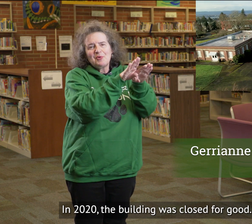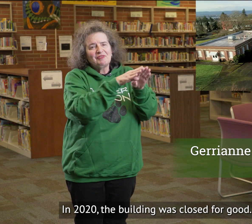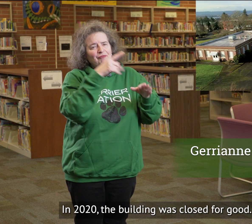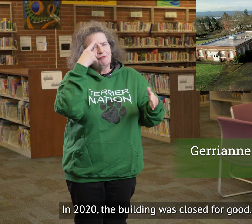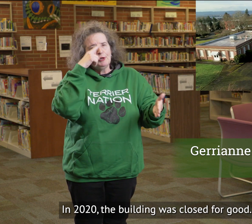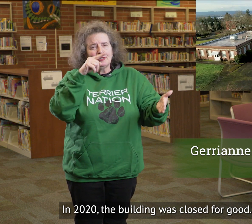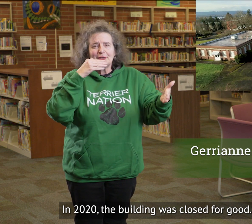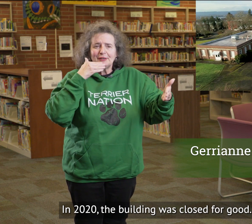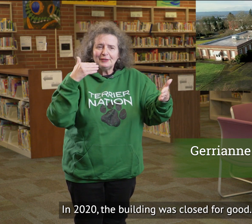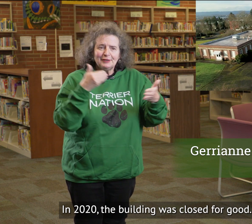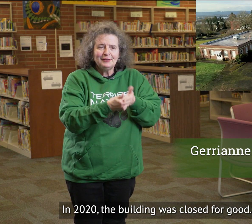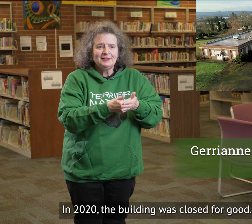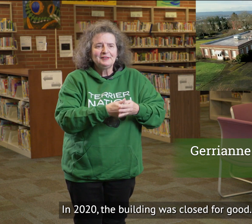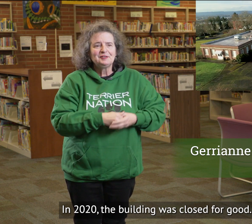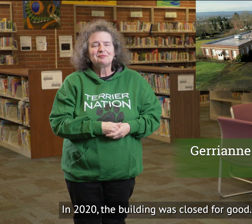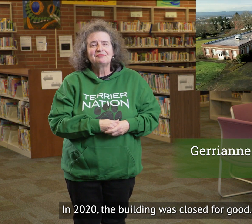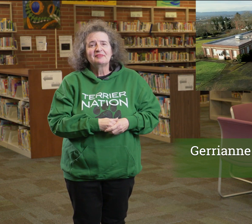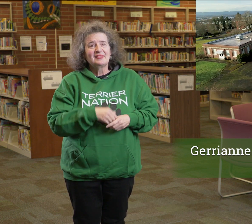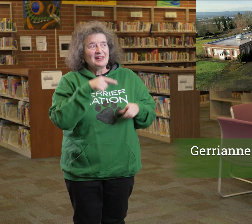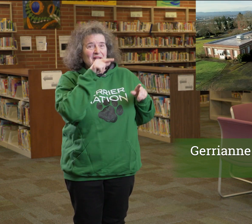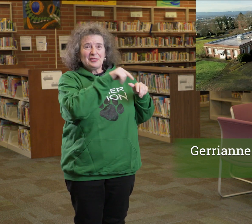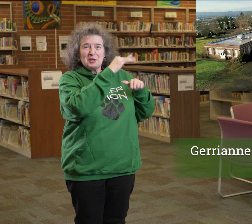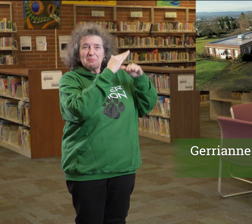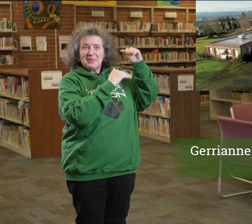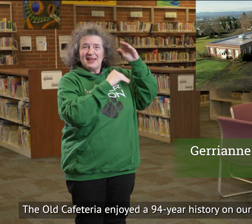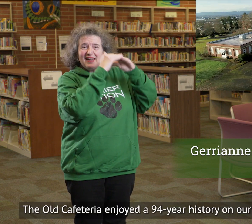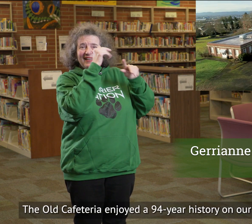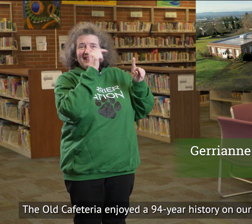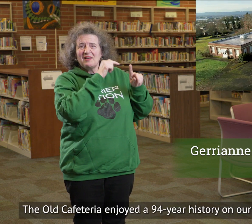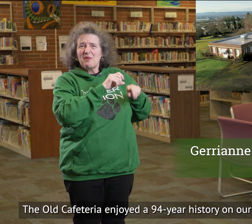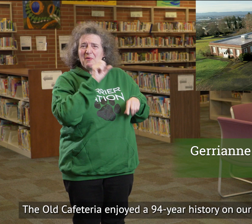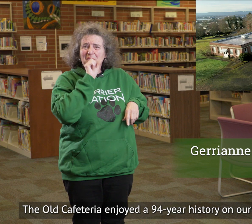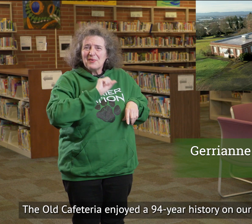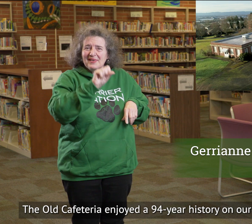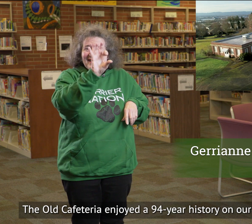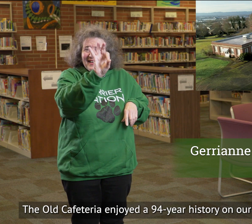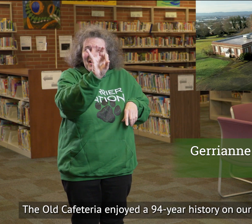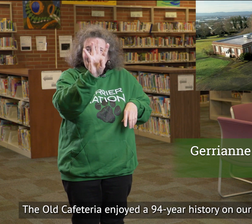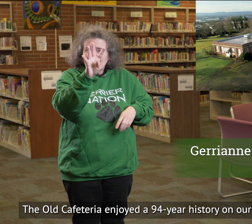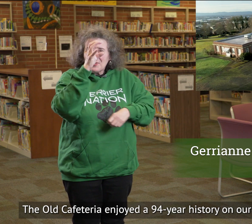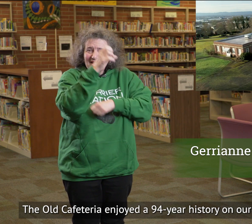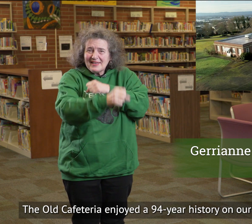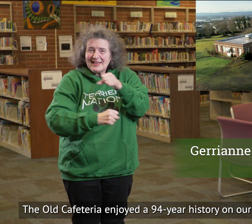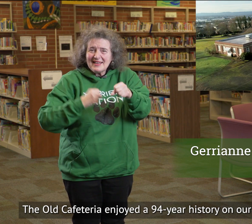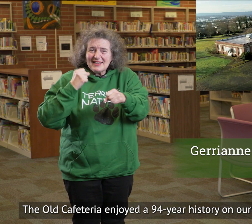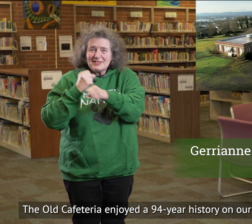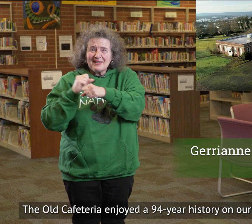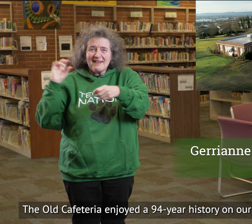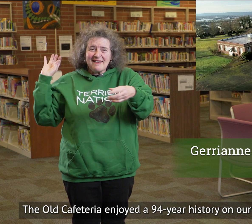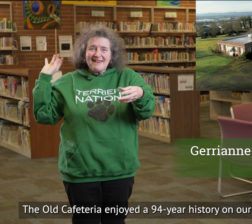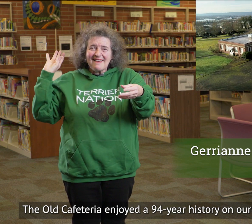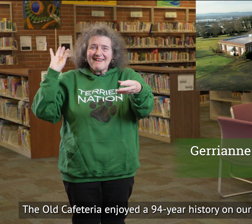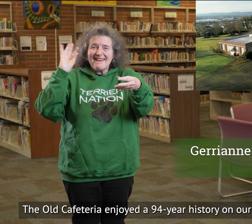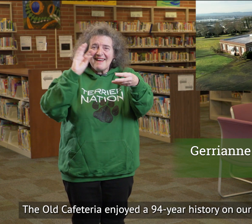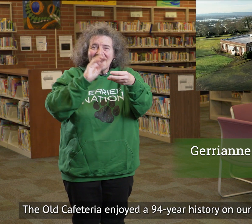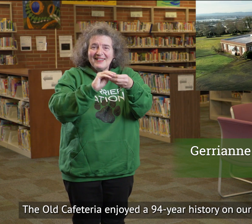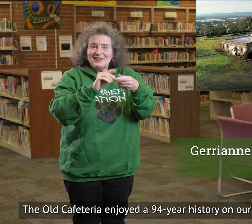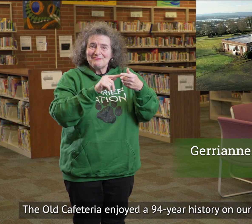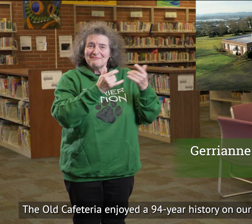the building was closed for good. The old cafeteria enjoyed a 94-year history on our campus.